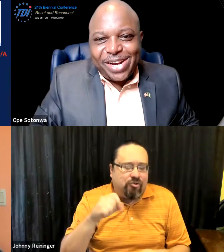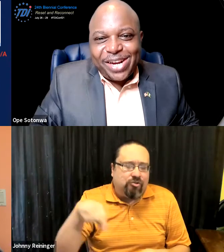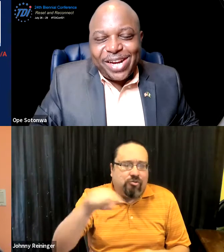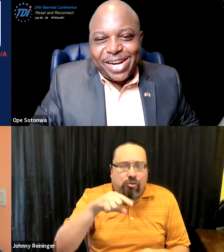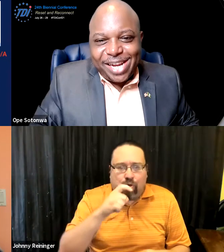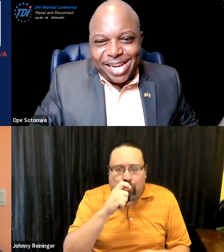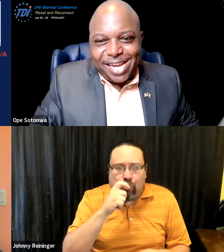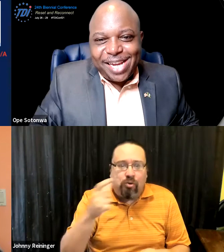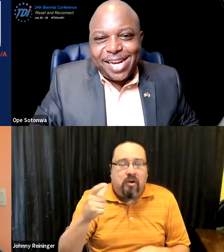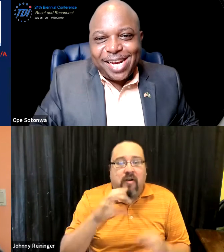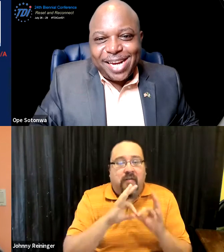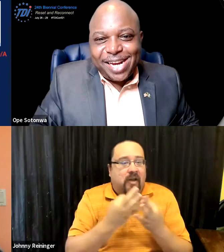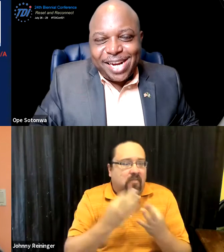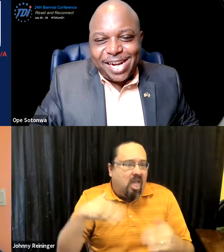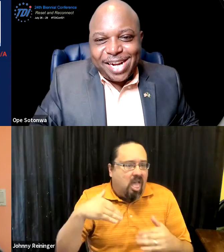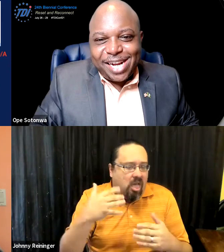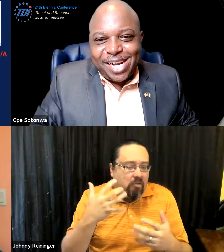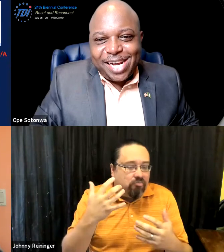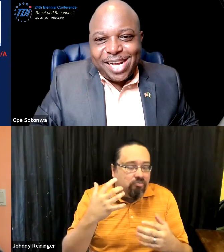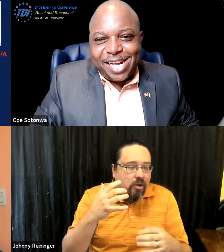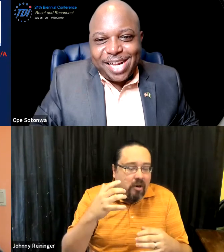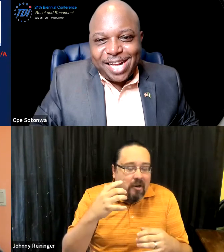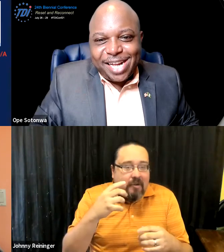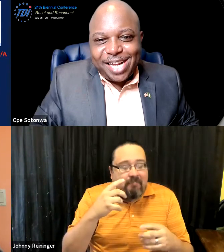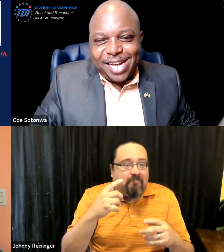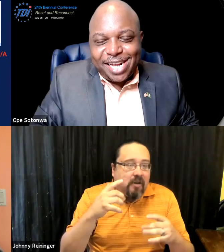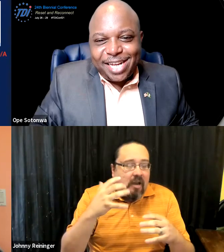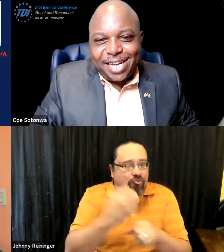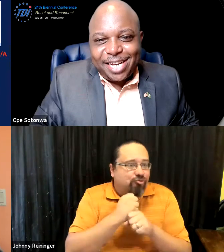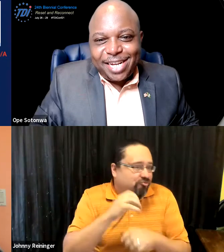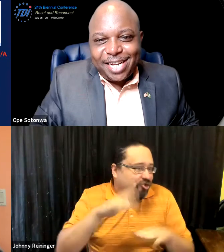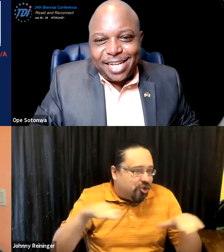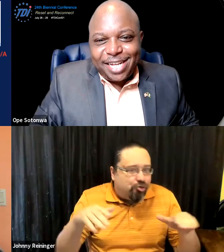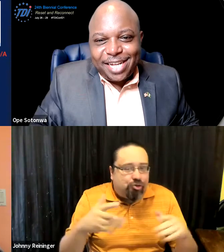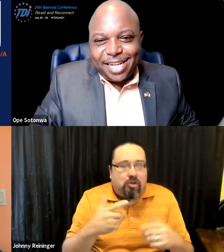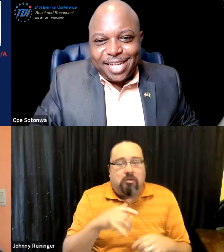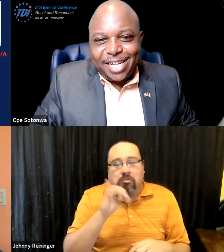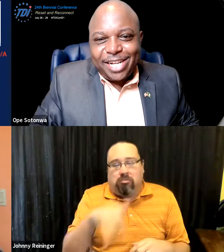Native American. We're actually from a school of survivors whose family